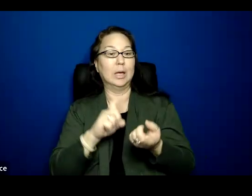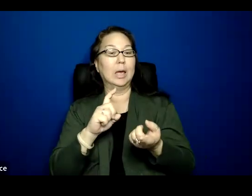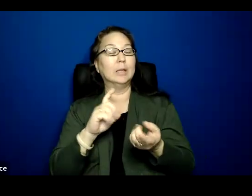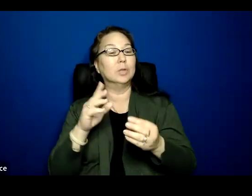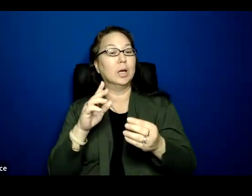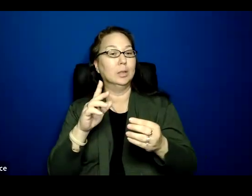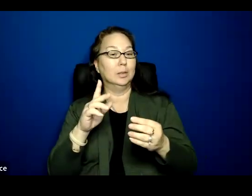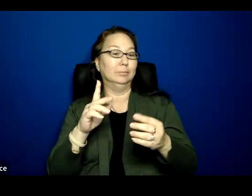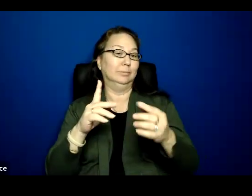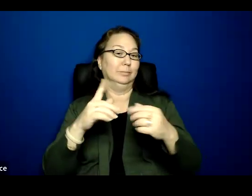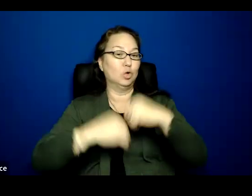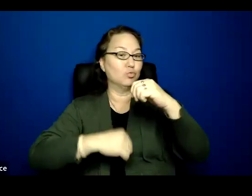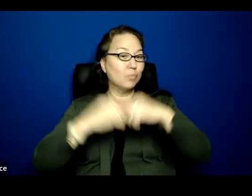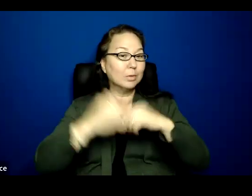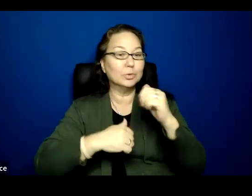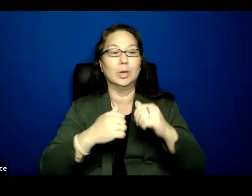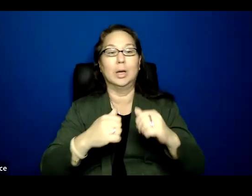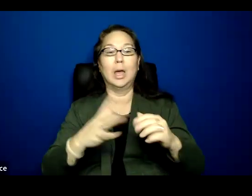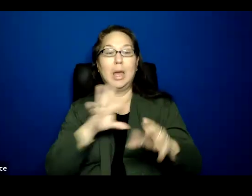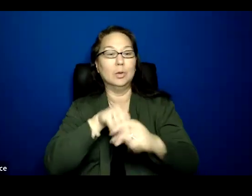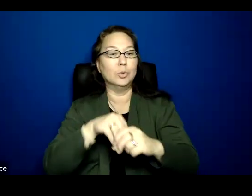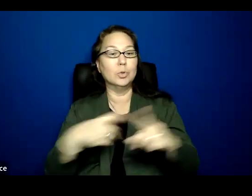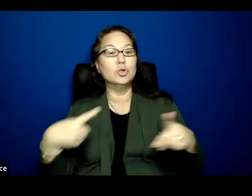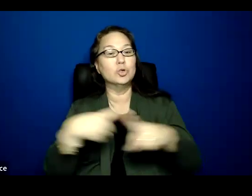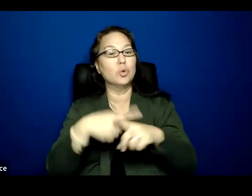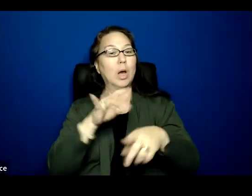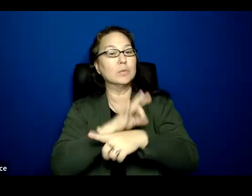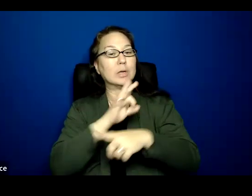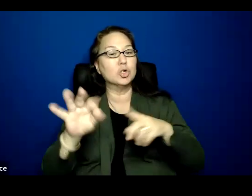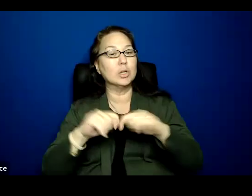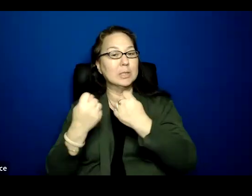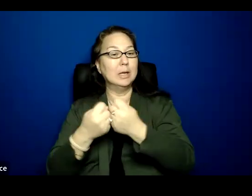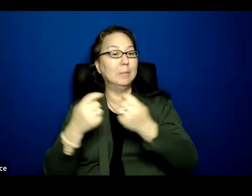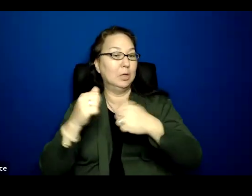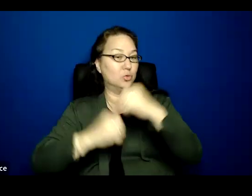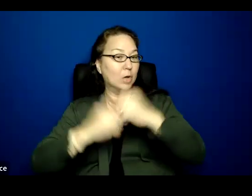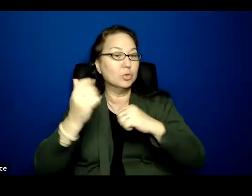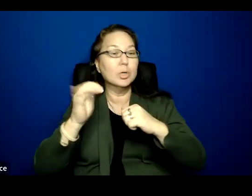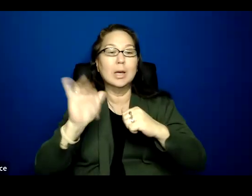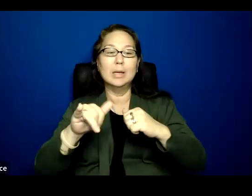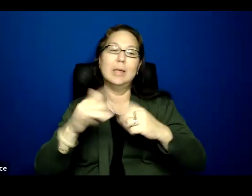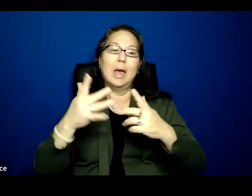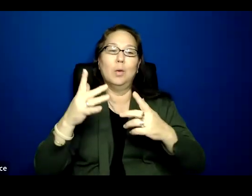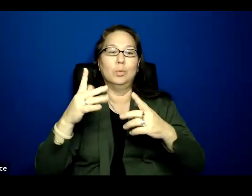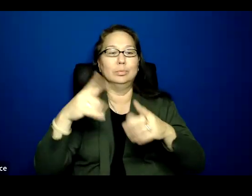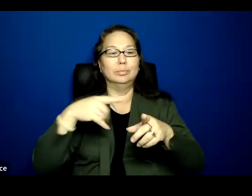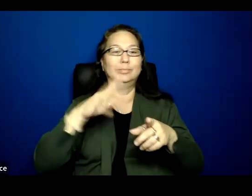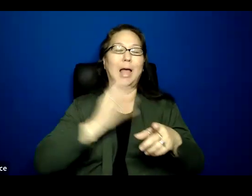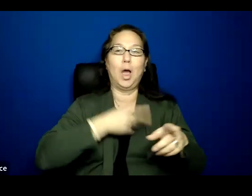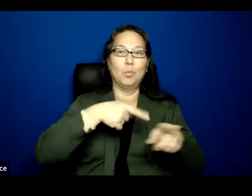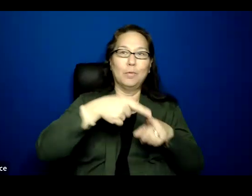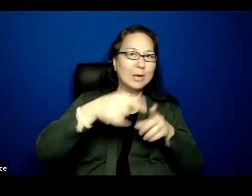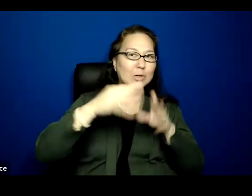that align our professional learning, promoting coherence, equity, and consistent implementation of our inclusive practices within our